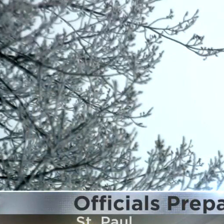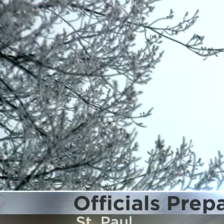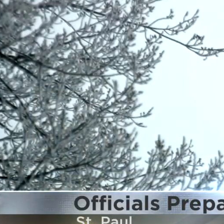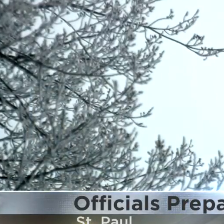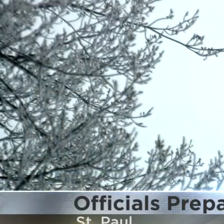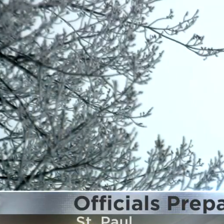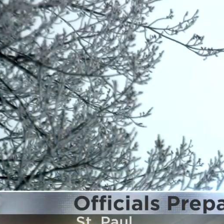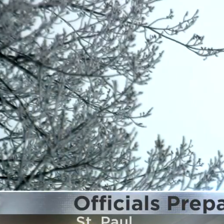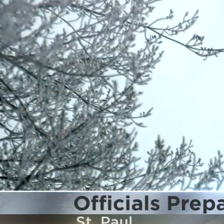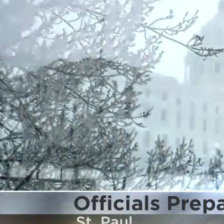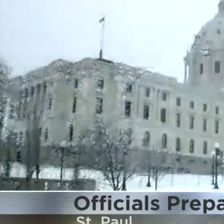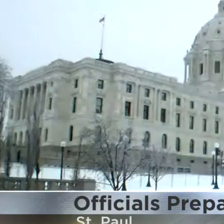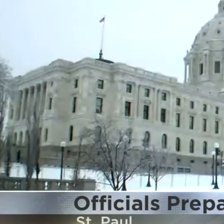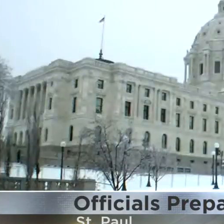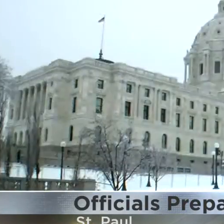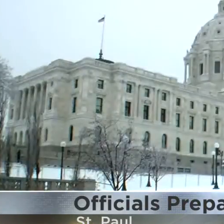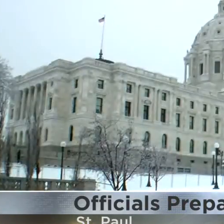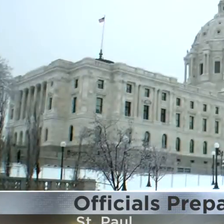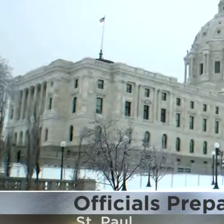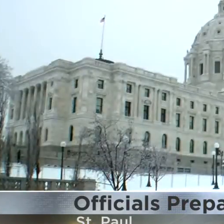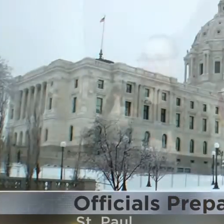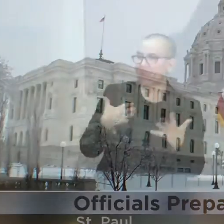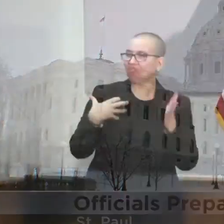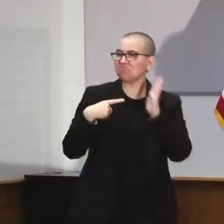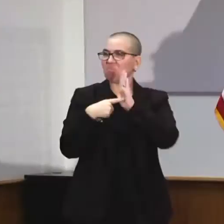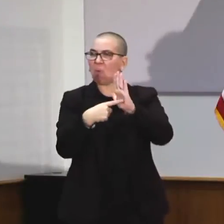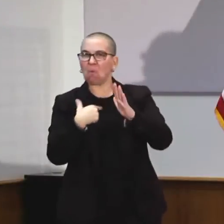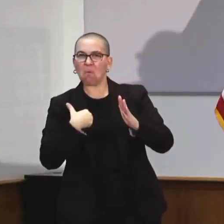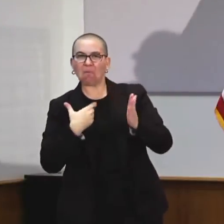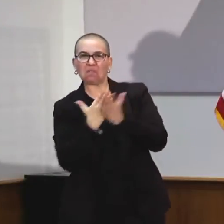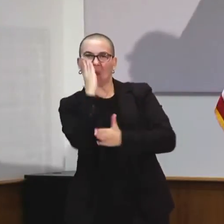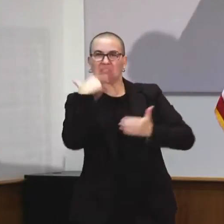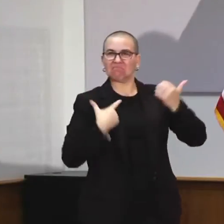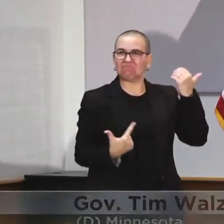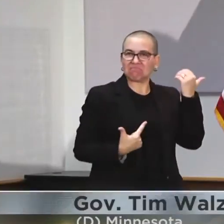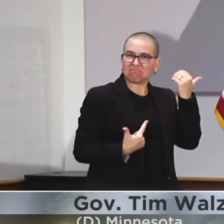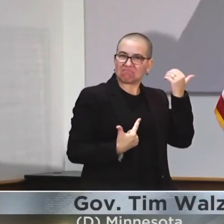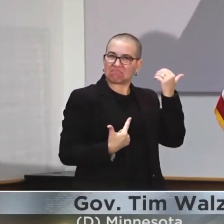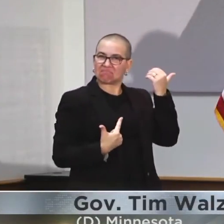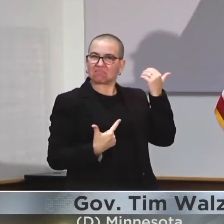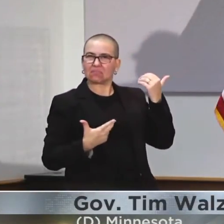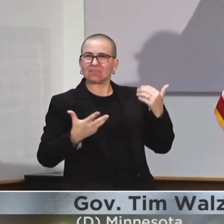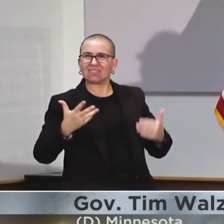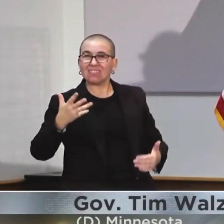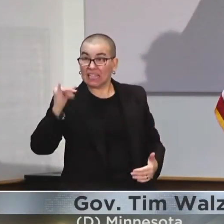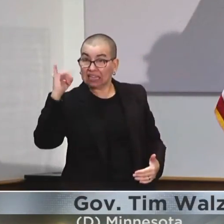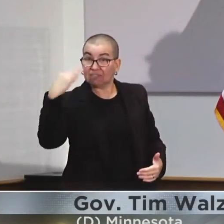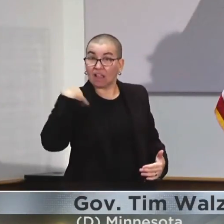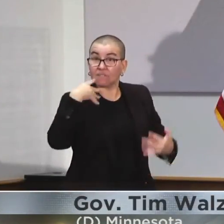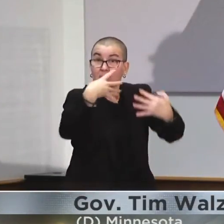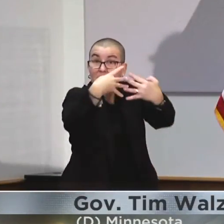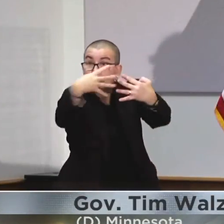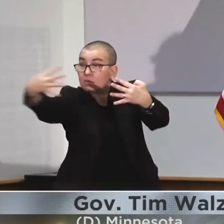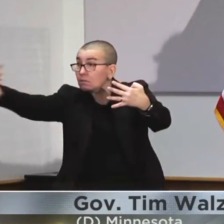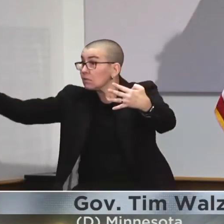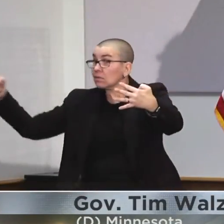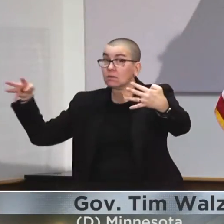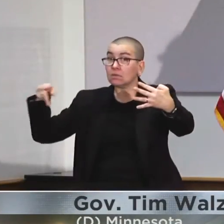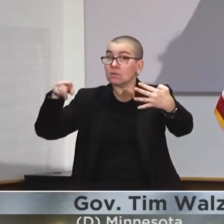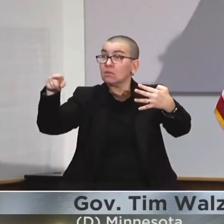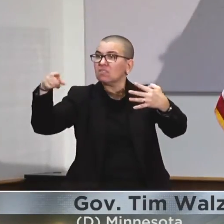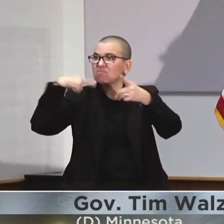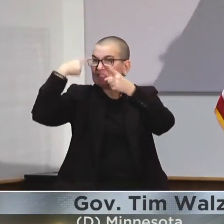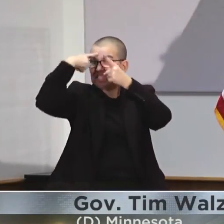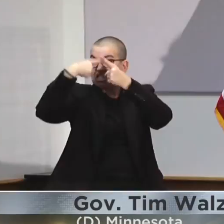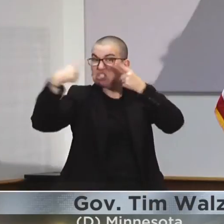merely an intimidation tactic. You have something about a fence dispute with your neighbor and you go over and knock on the door to talk to them. That's what neighbors